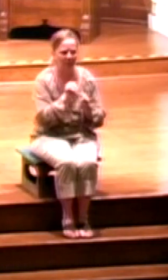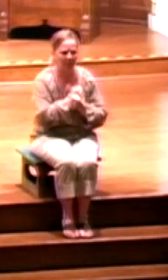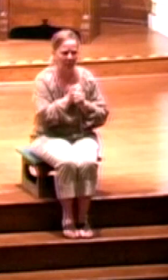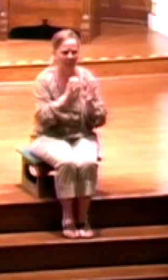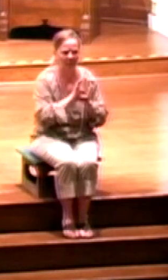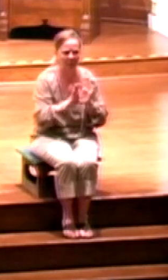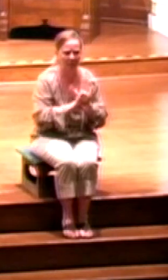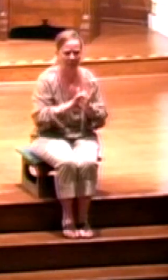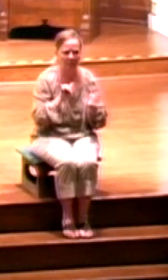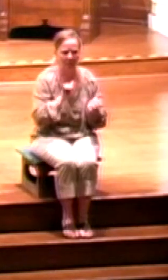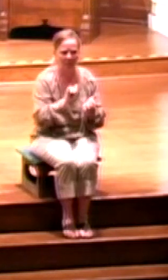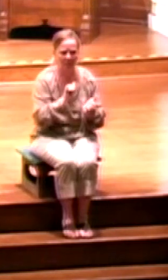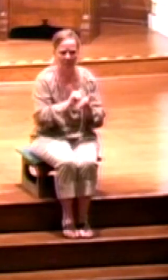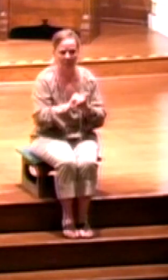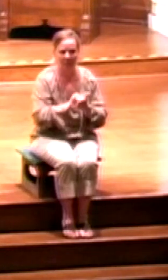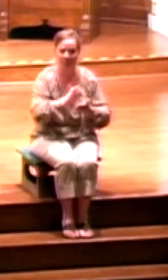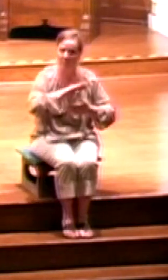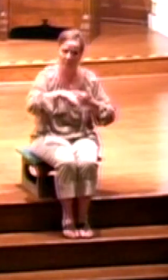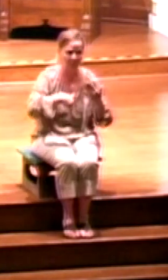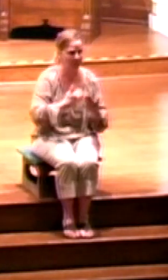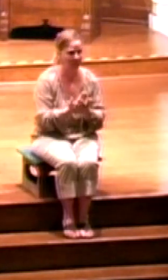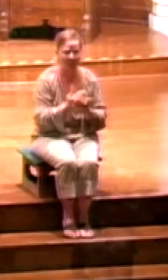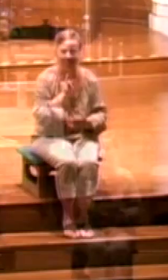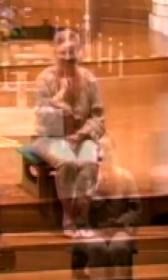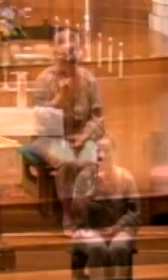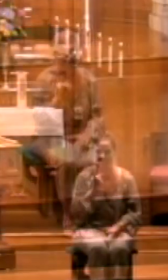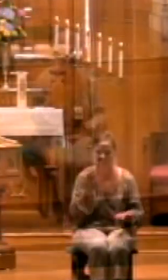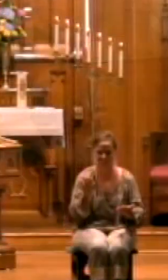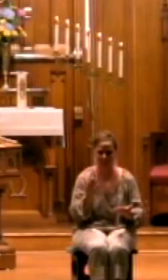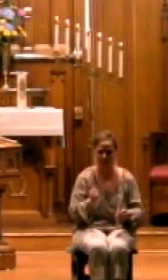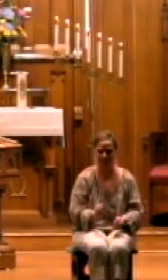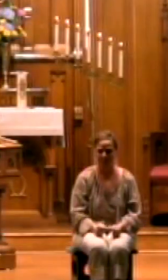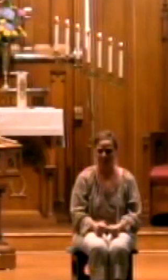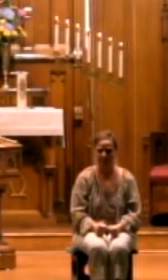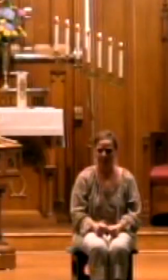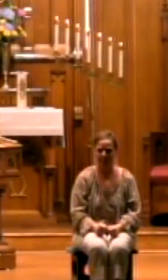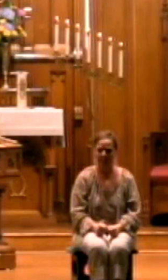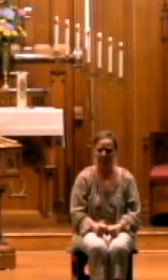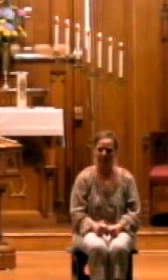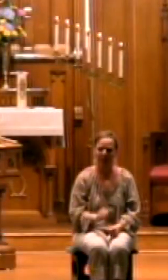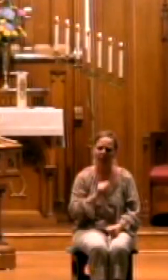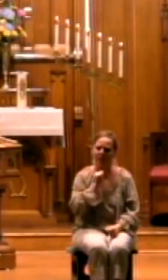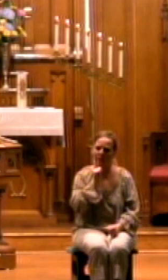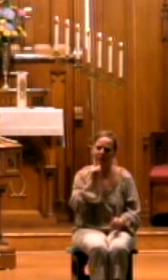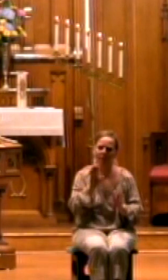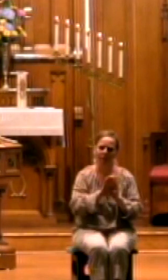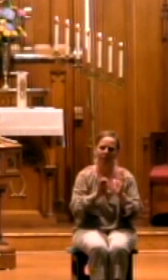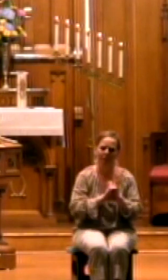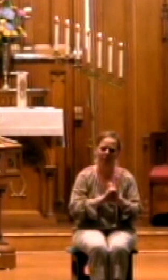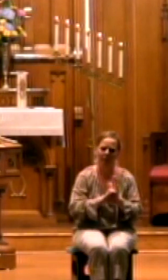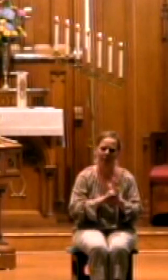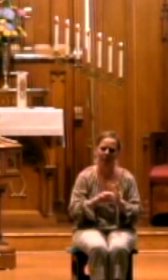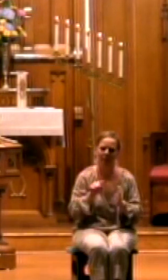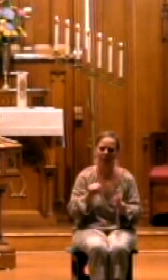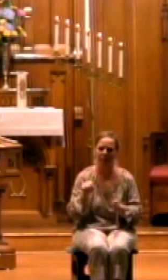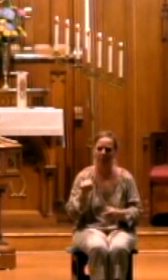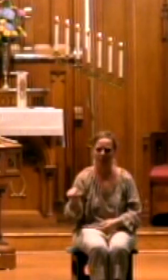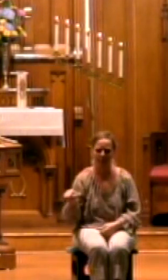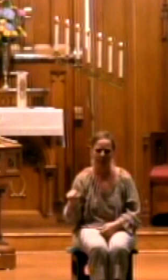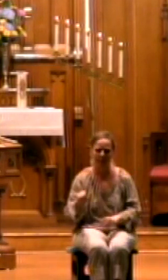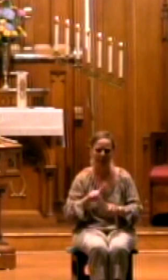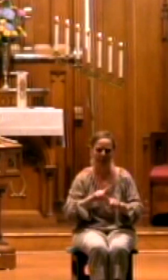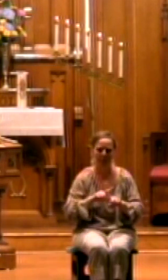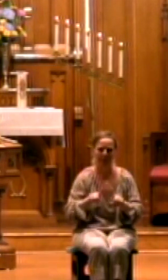and that is all there is to it. It was not so much the commandments themselves. It was how those commandments were